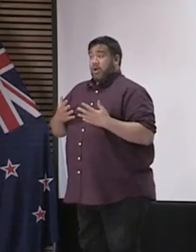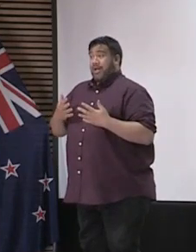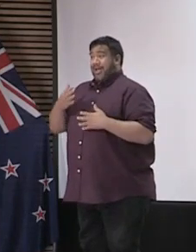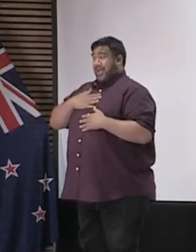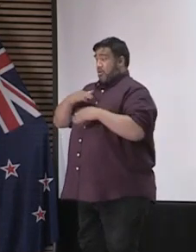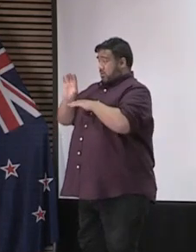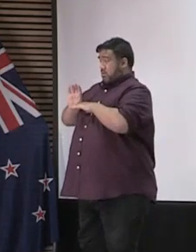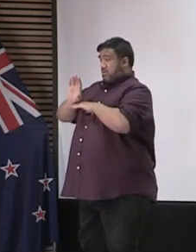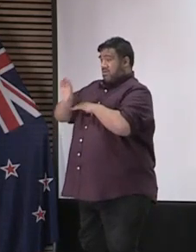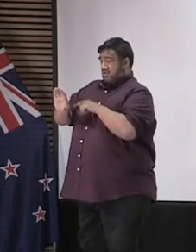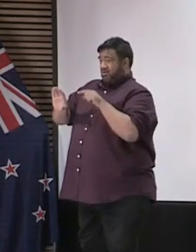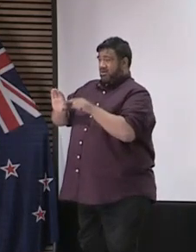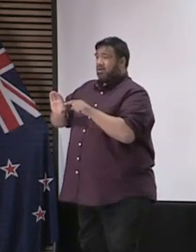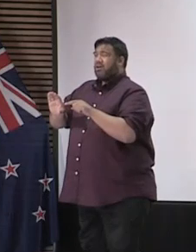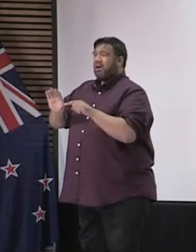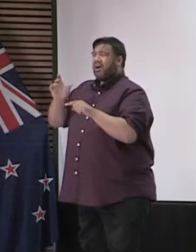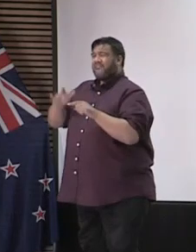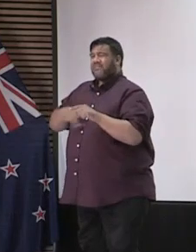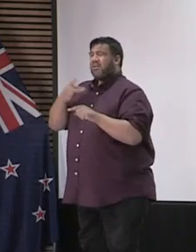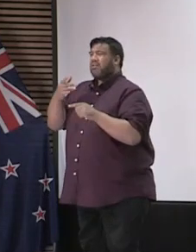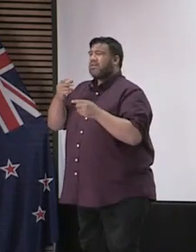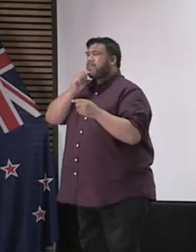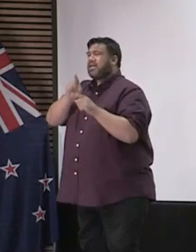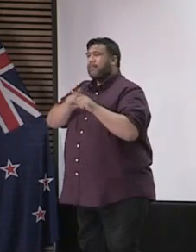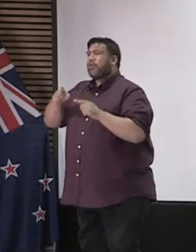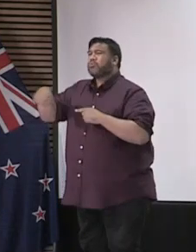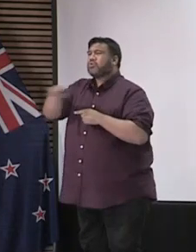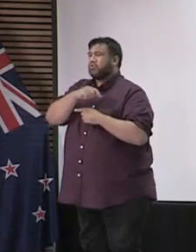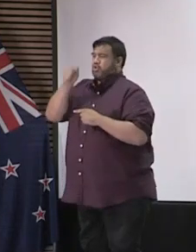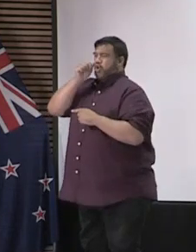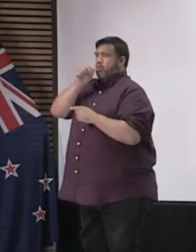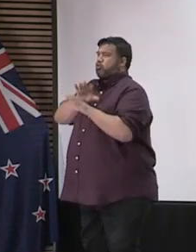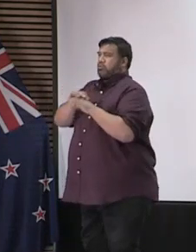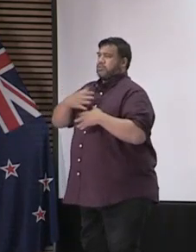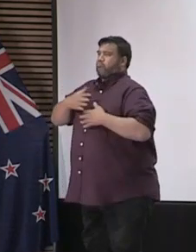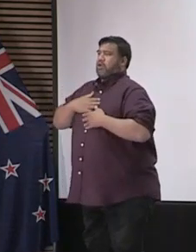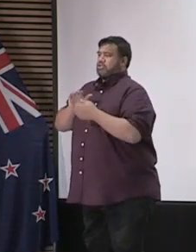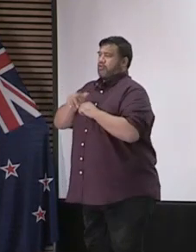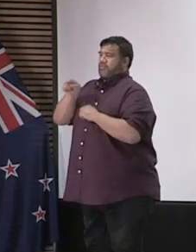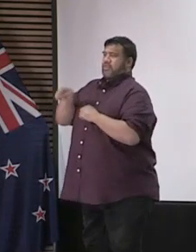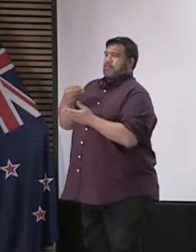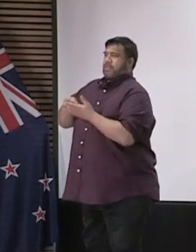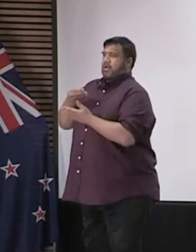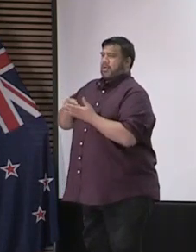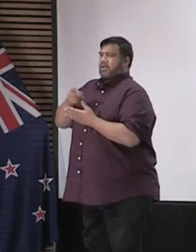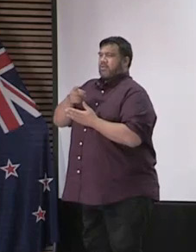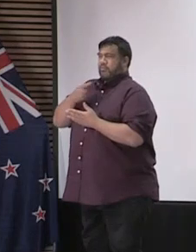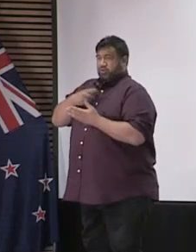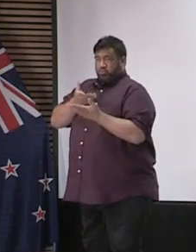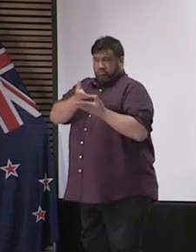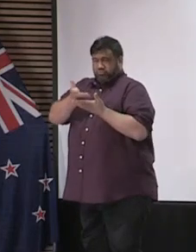come as a surprise to some of those outlets, because we are in conversation with them around what is